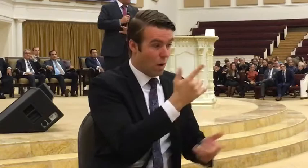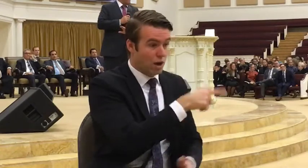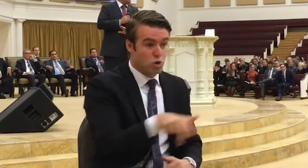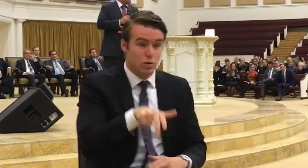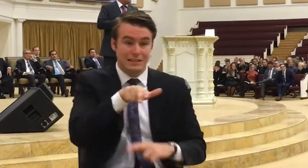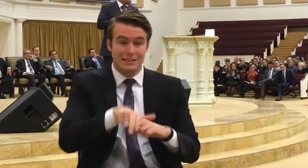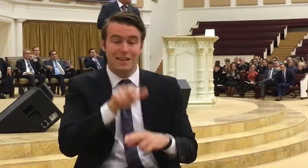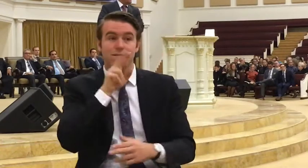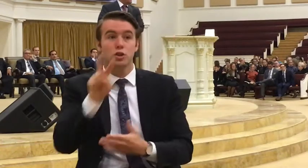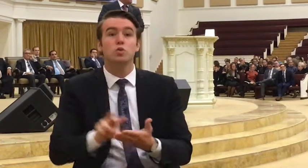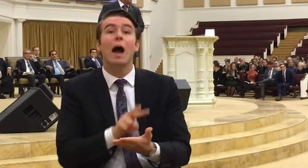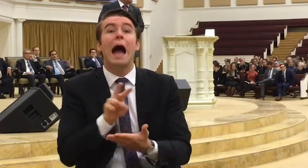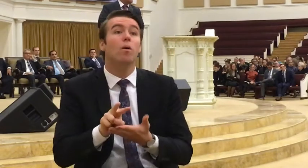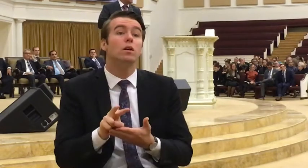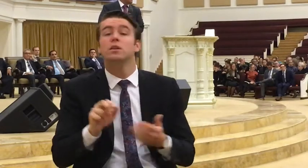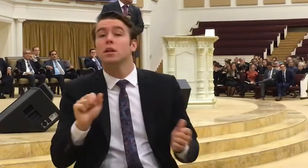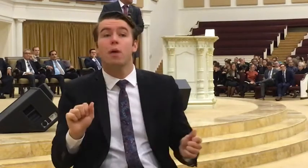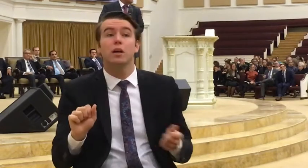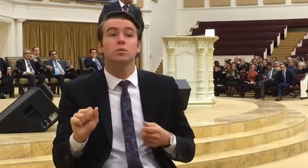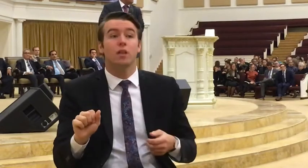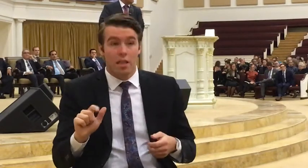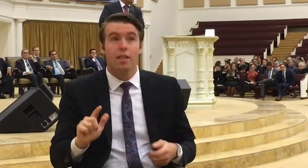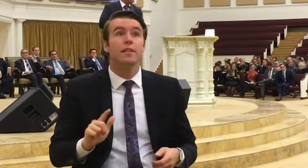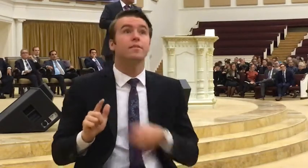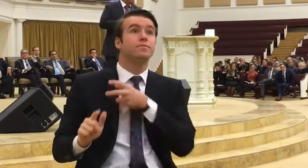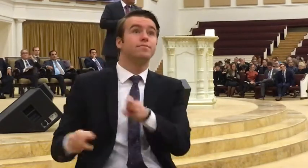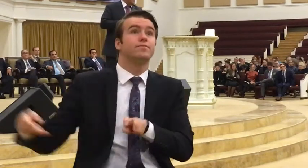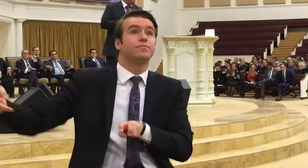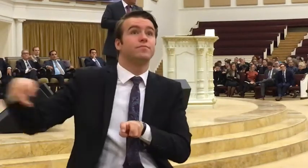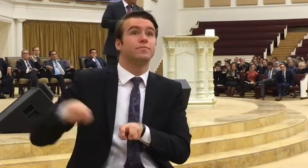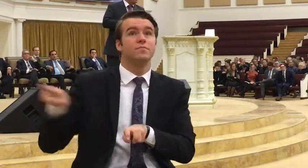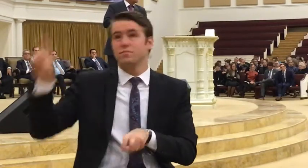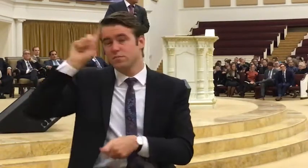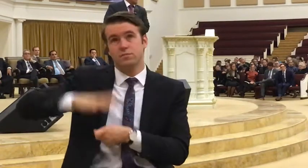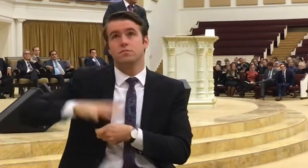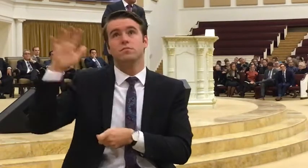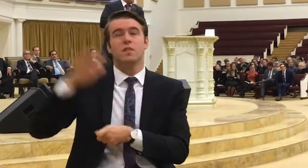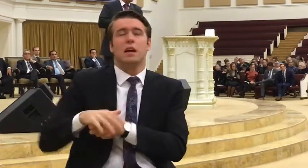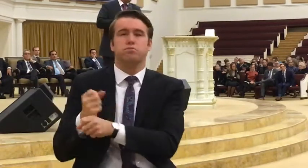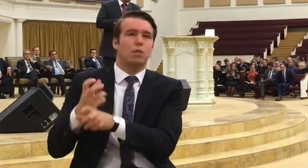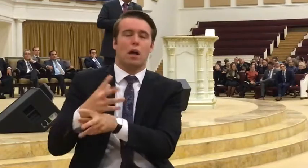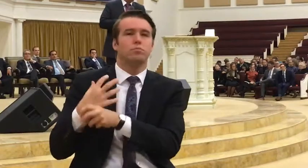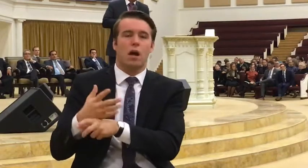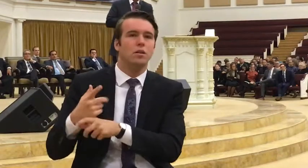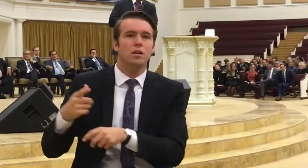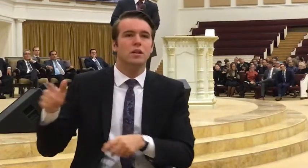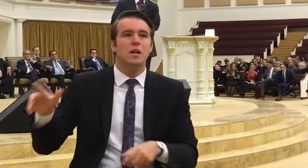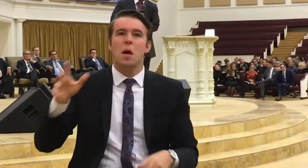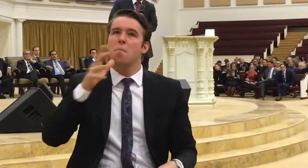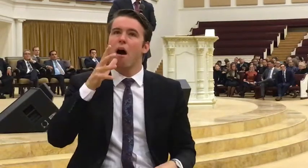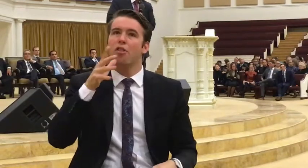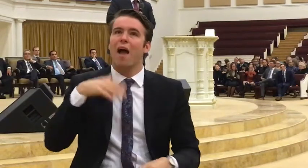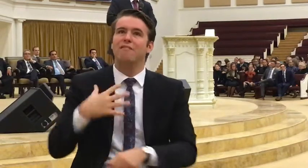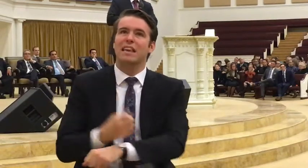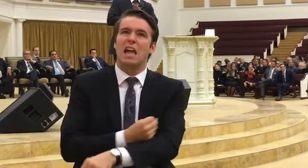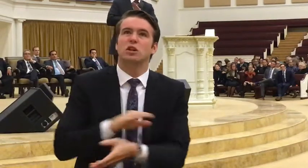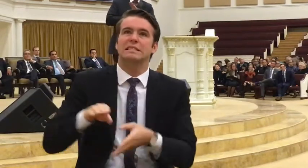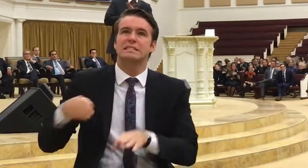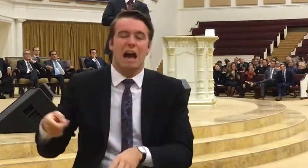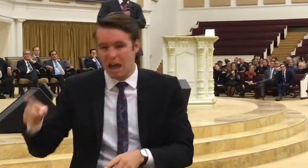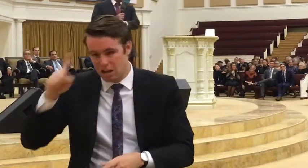for 2 hours next to some other person who's losing their mind, who's trying to get back to a mother that's dying of cancer, and